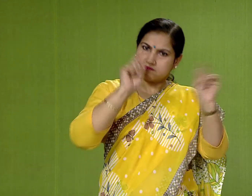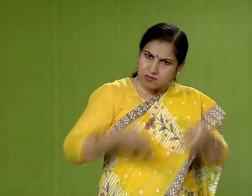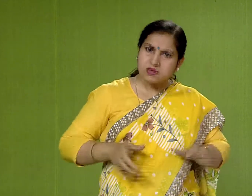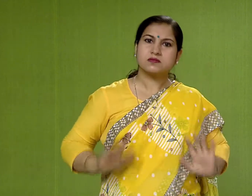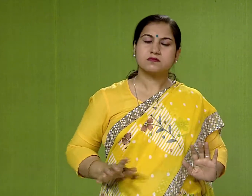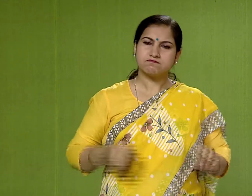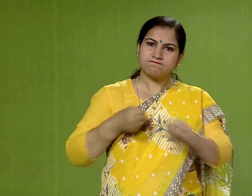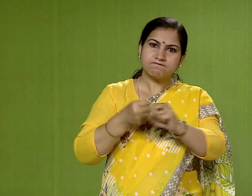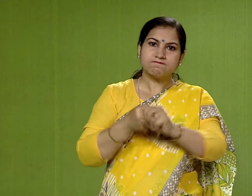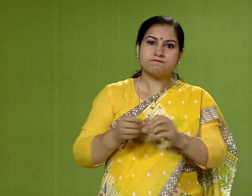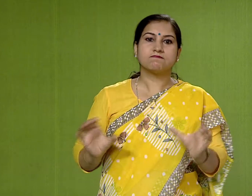movement.